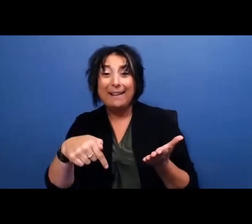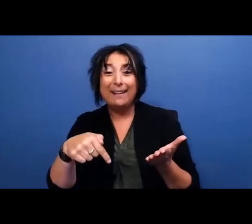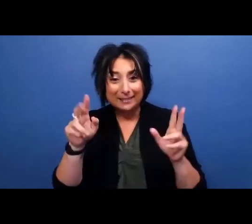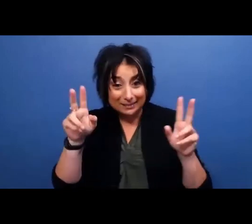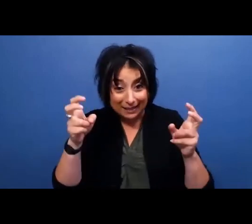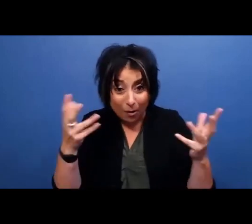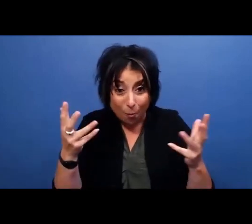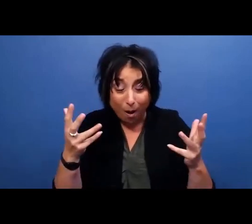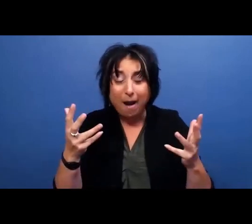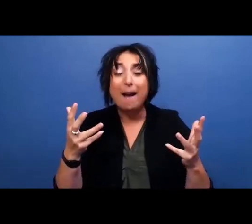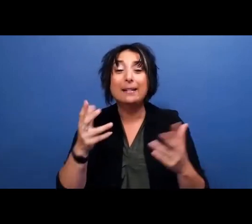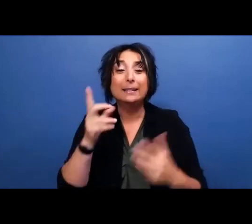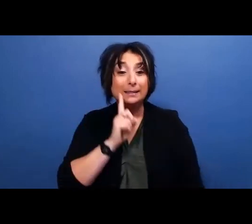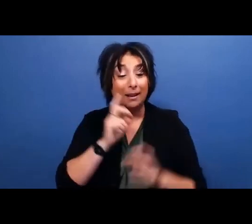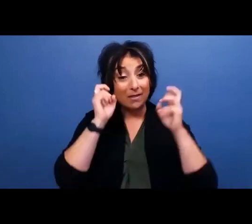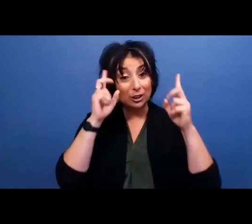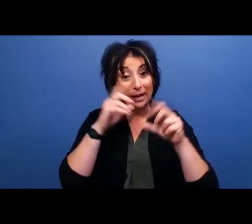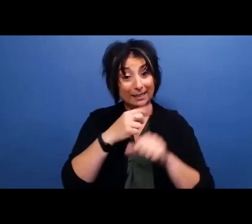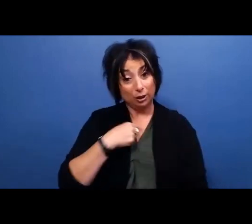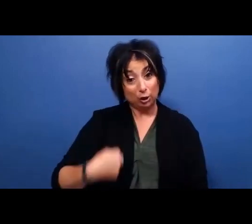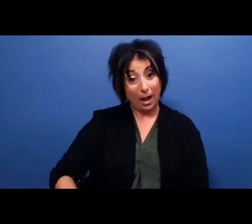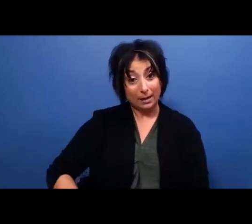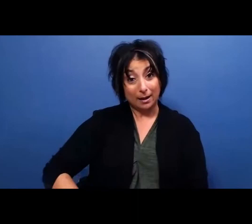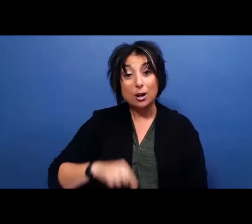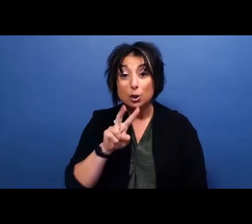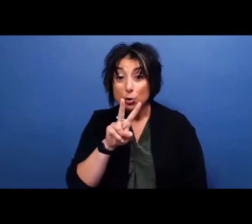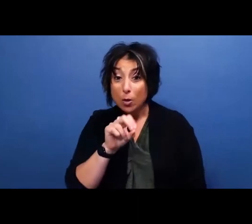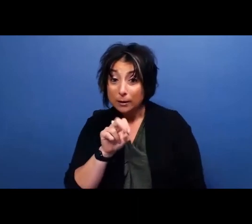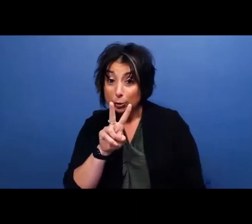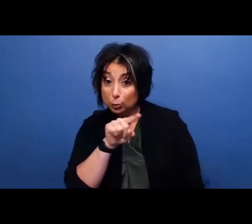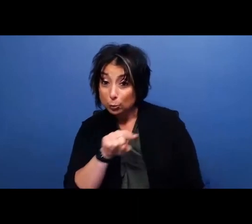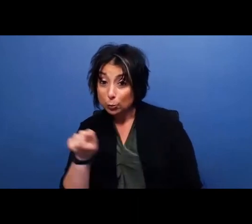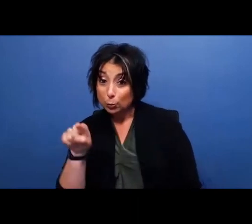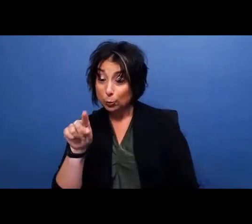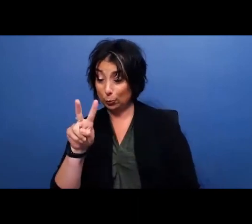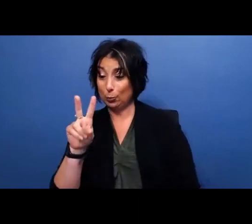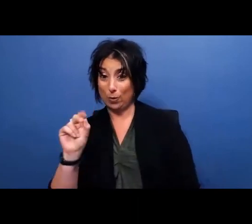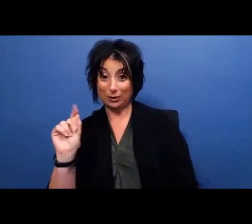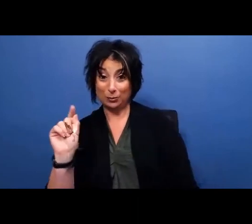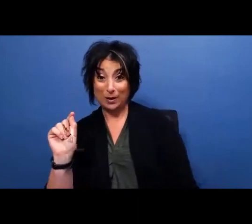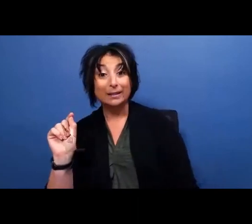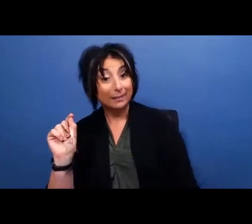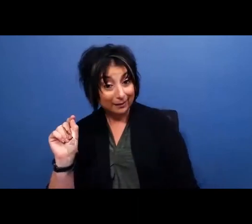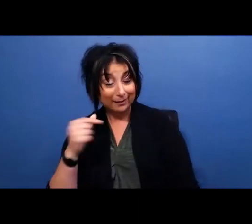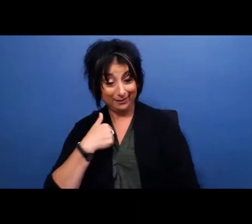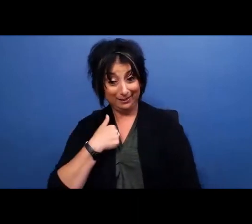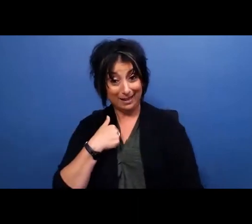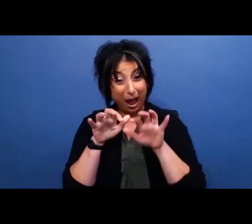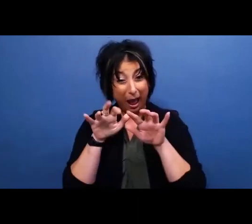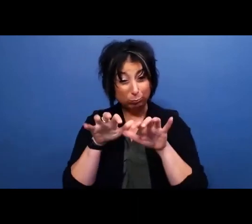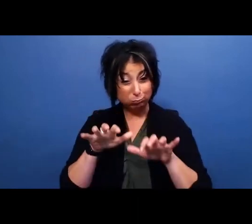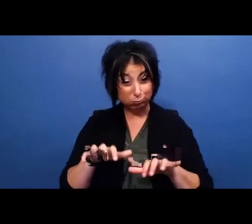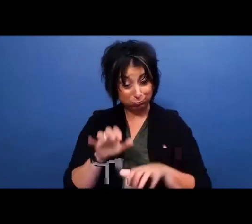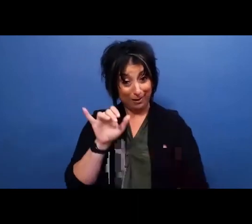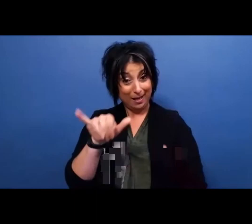Deaf Education in China, 2002 to 2020. When I wrote this dissertation,